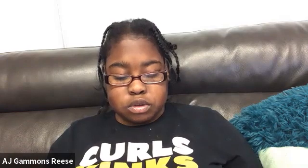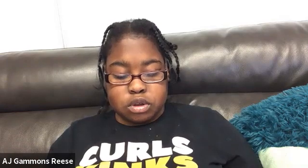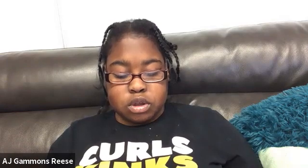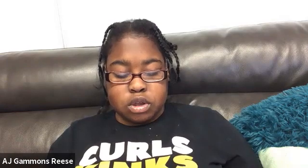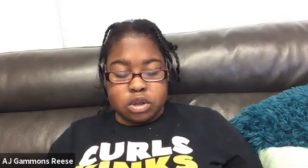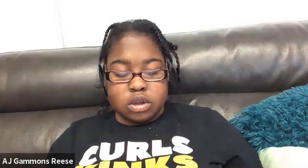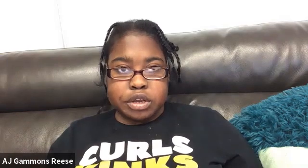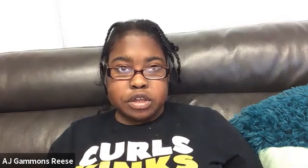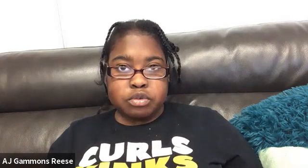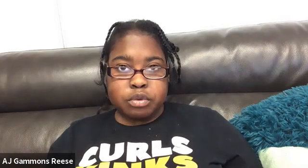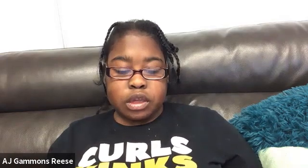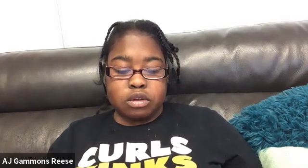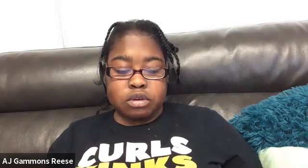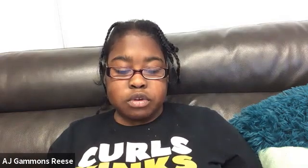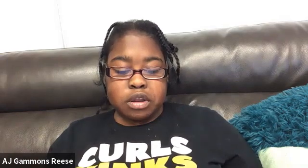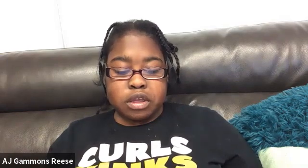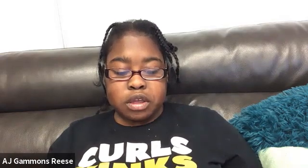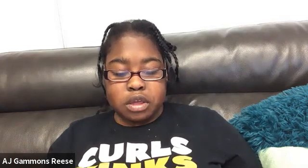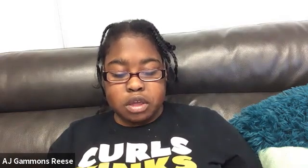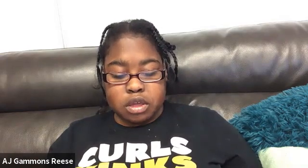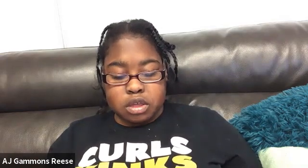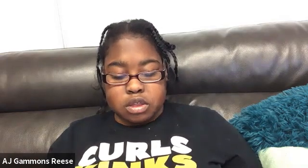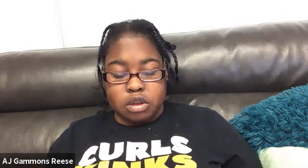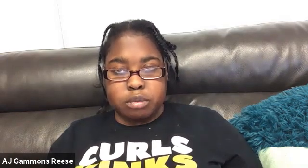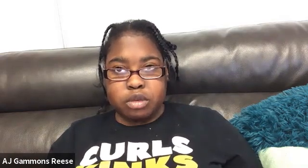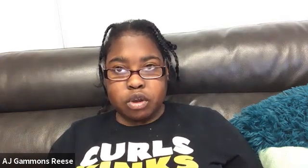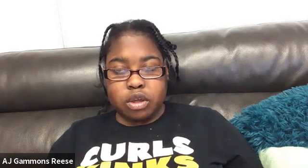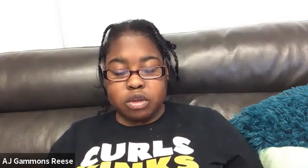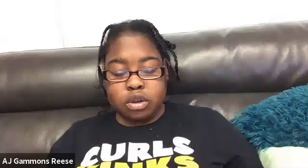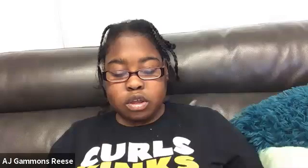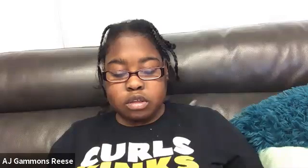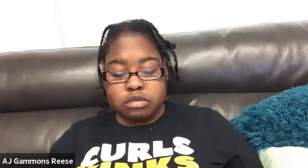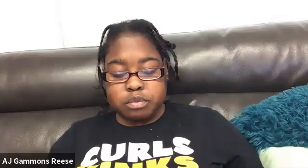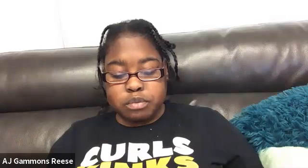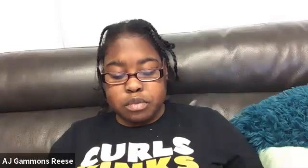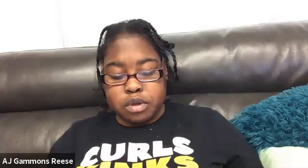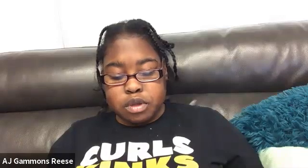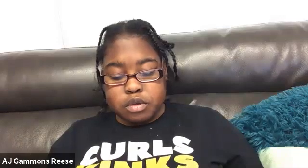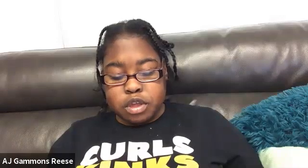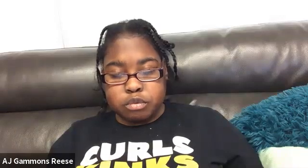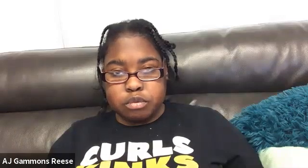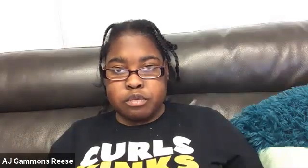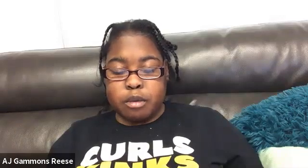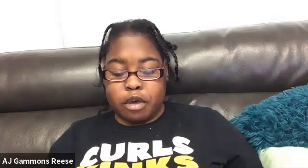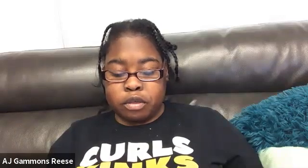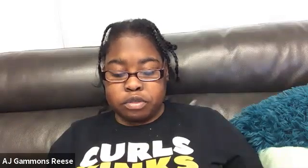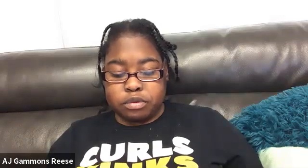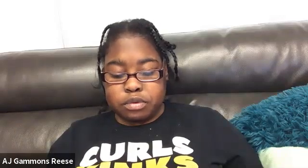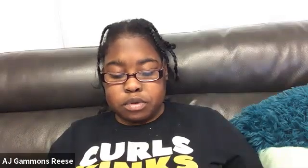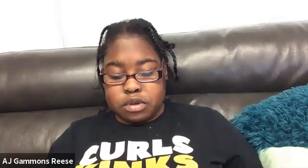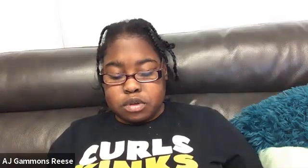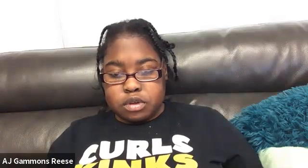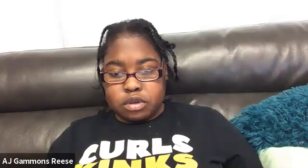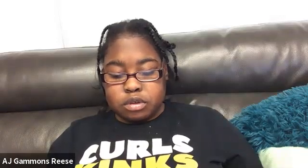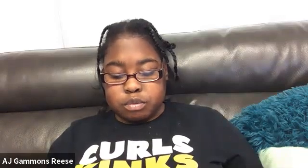been tricky due to my handwriting not being very good and my math